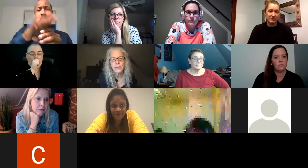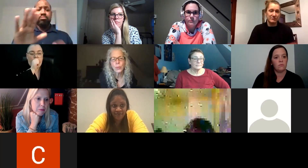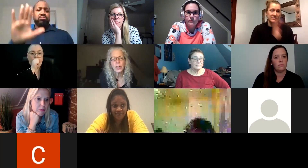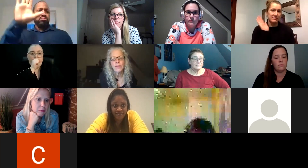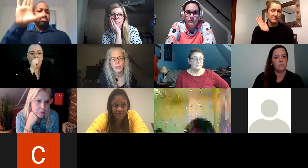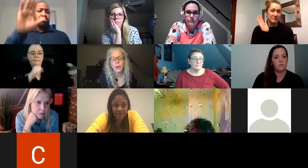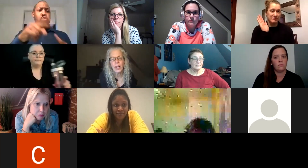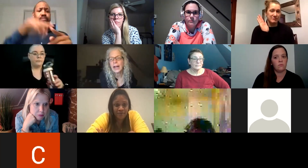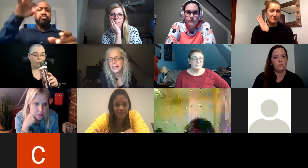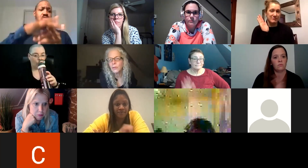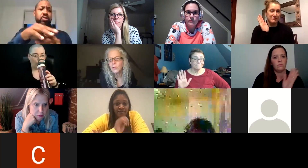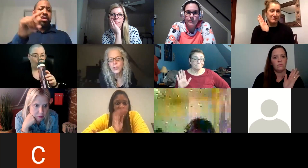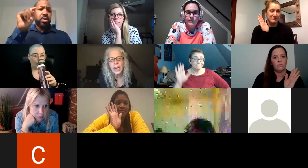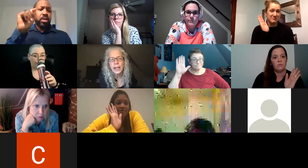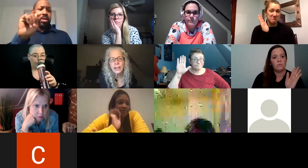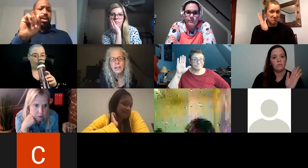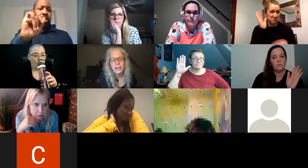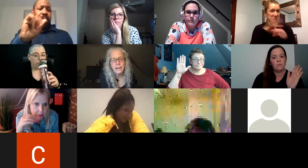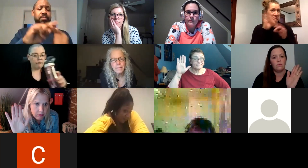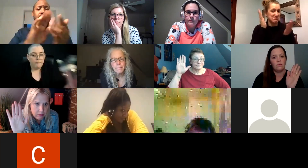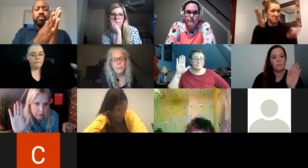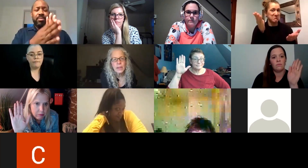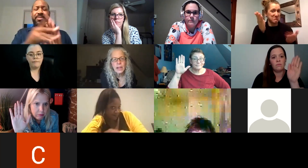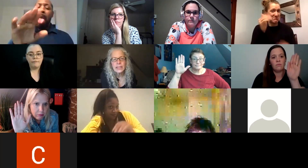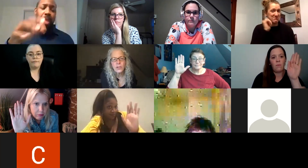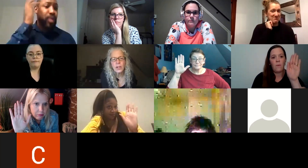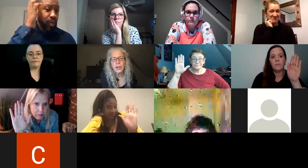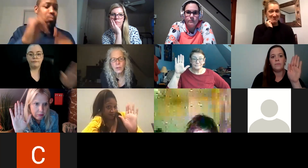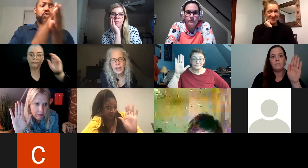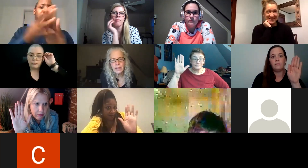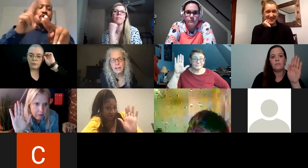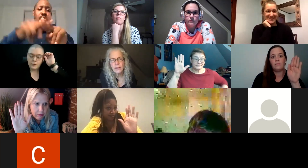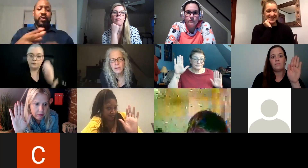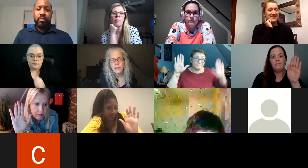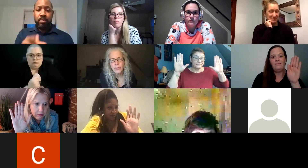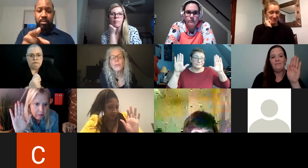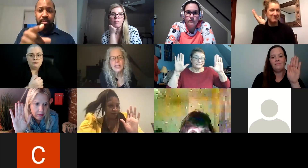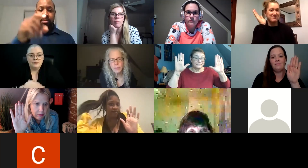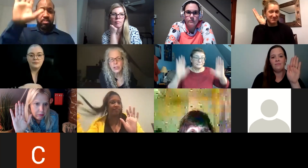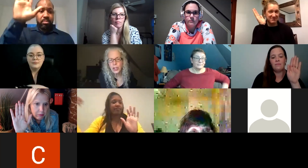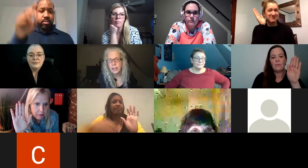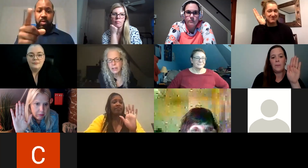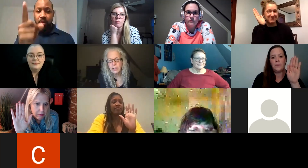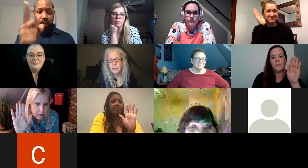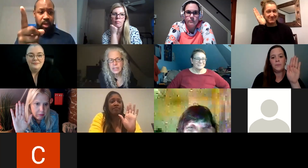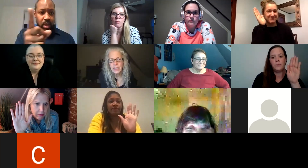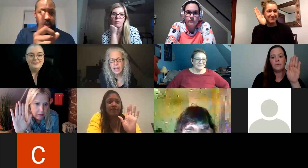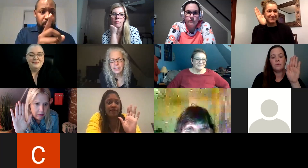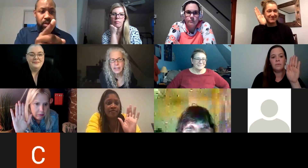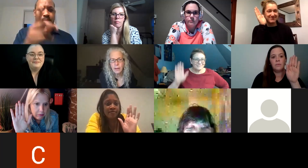would vote aye, raise your hand. Or, okay, for Rain to be chair, I'm seeing hands up.